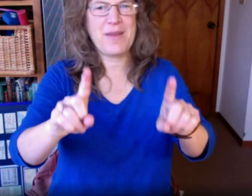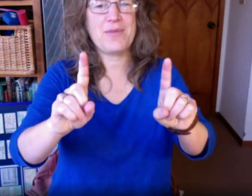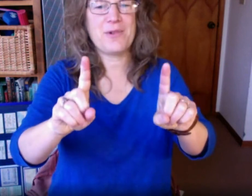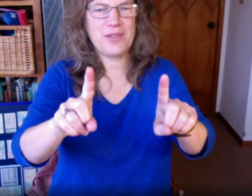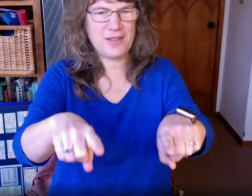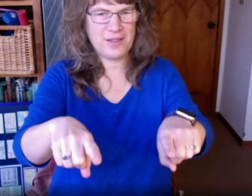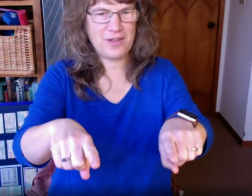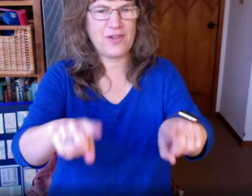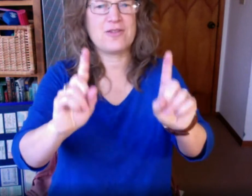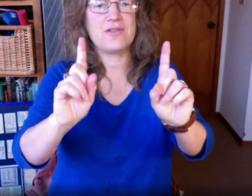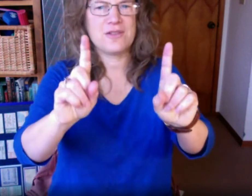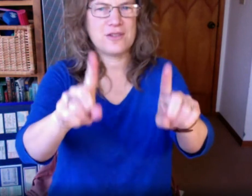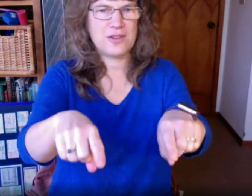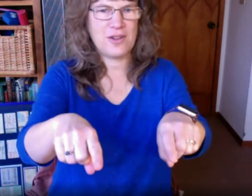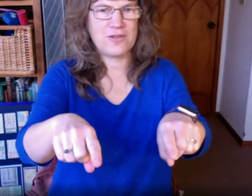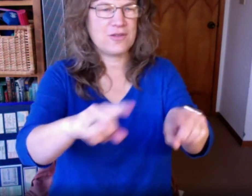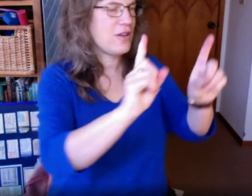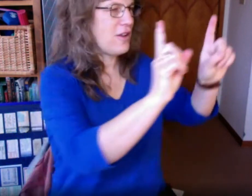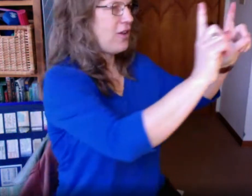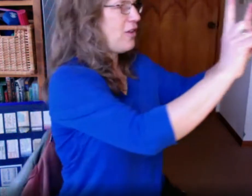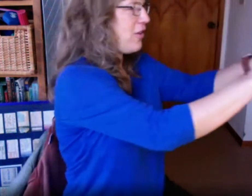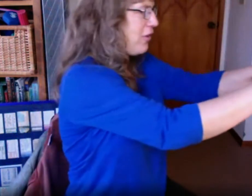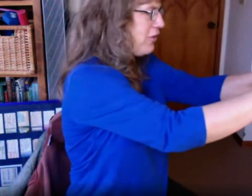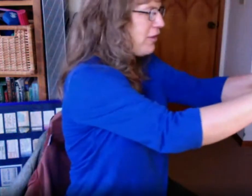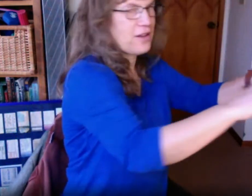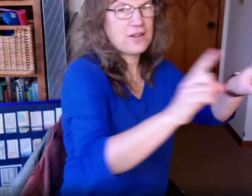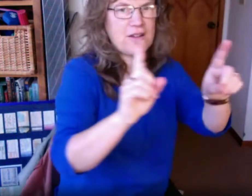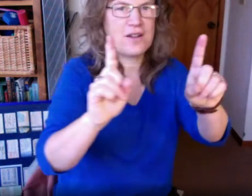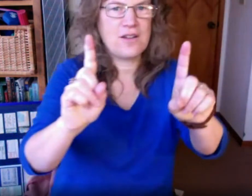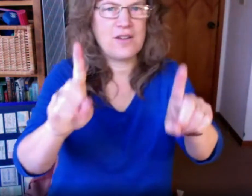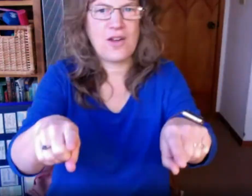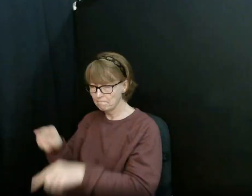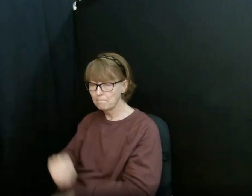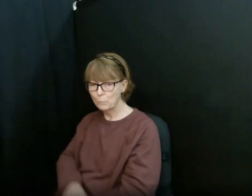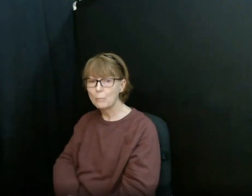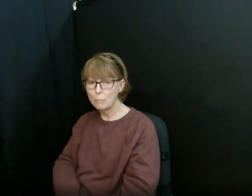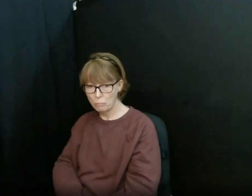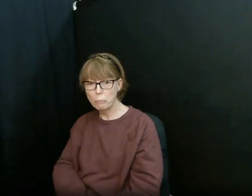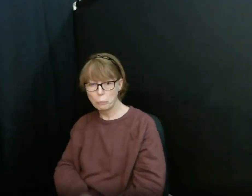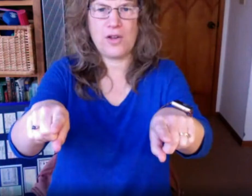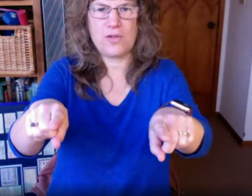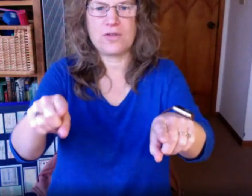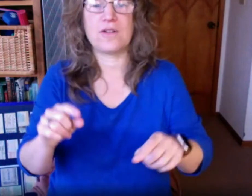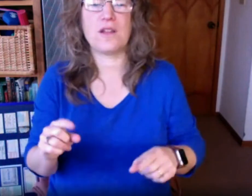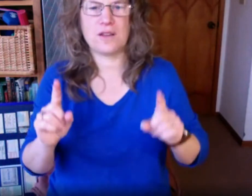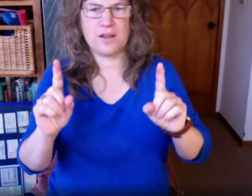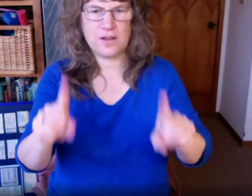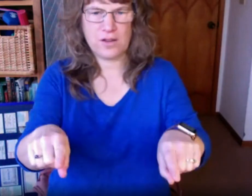more sense. Go. Yeah. Go. Go do that. Mm-hmm. Go. We're gonna go. Okay. We're